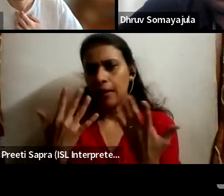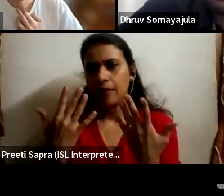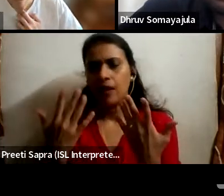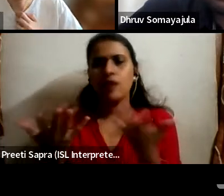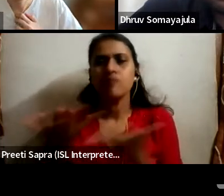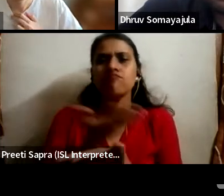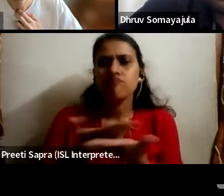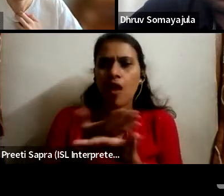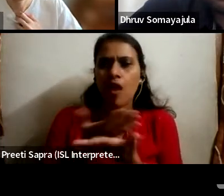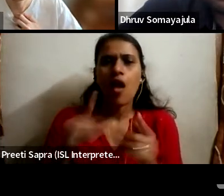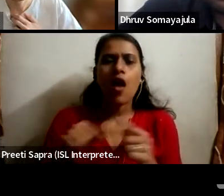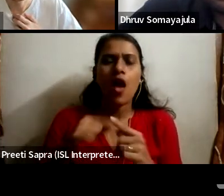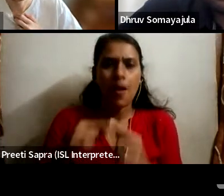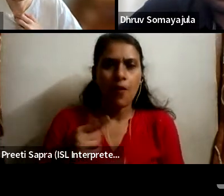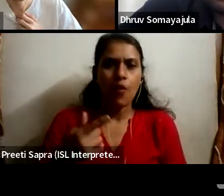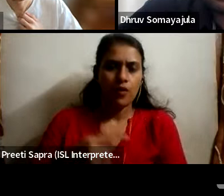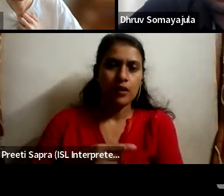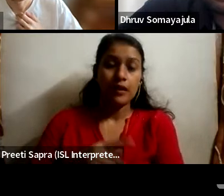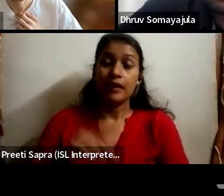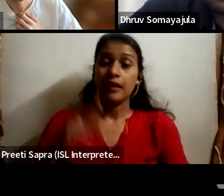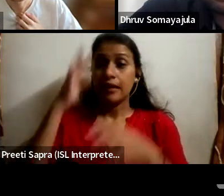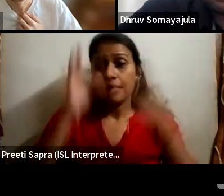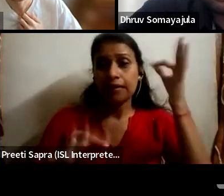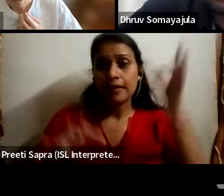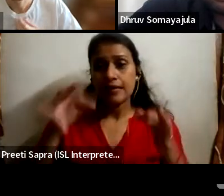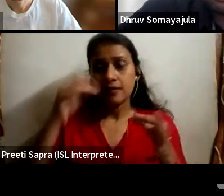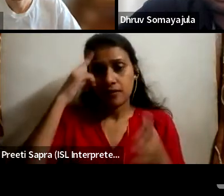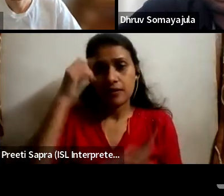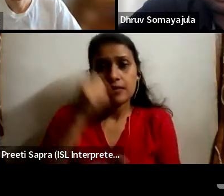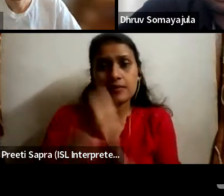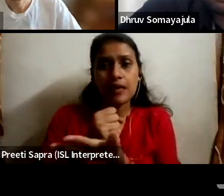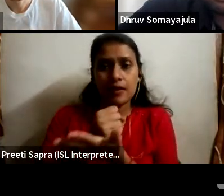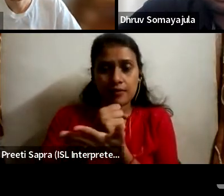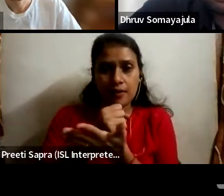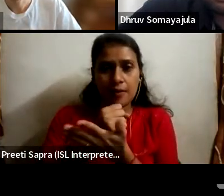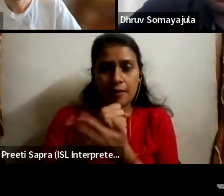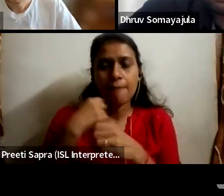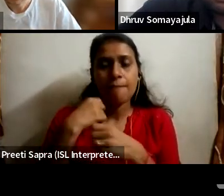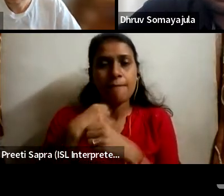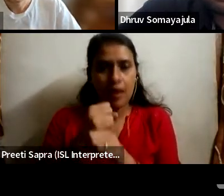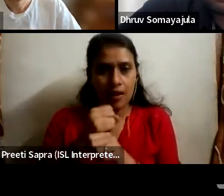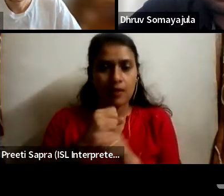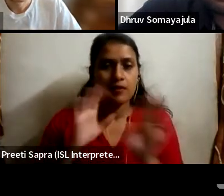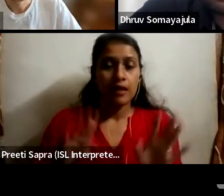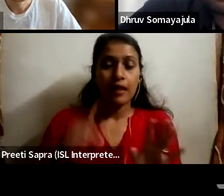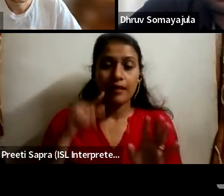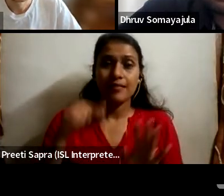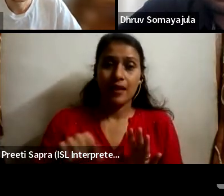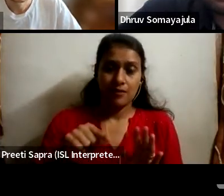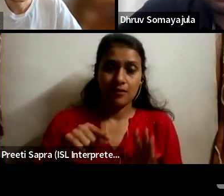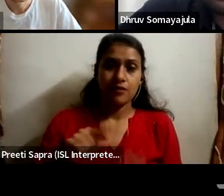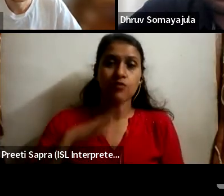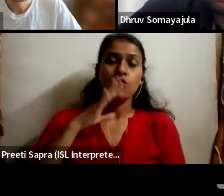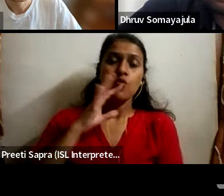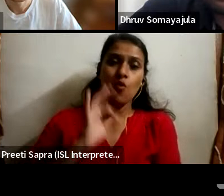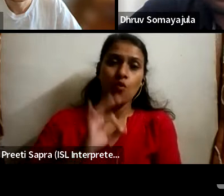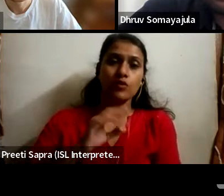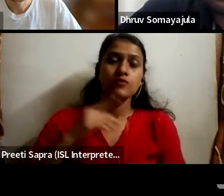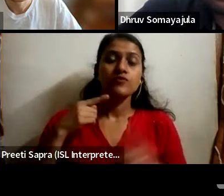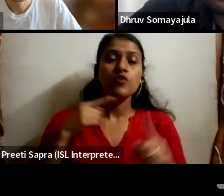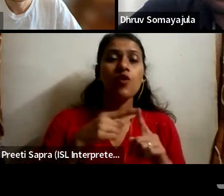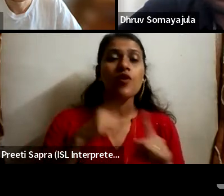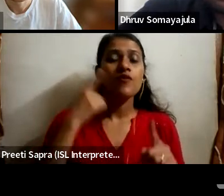about algorithmic decision making, and we haven't really discussed like the labor and the gig work aspect of it. And that is arguably something